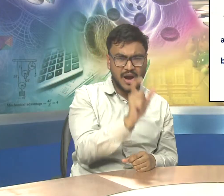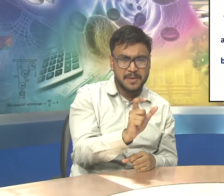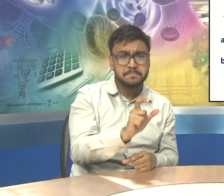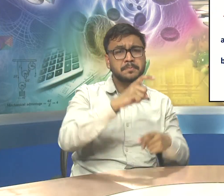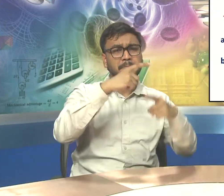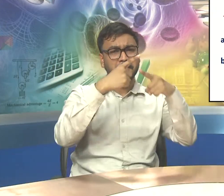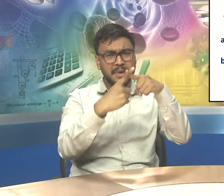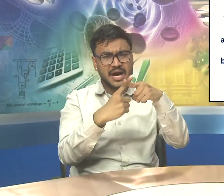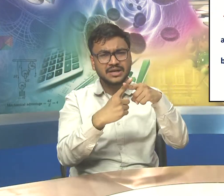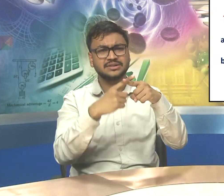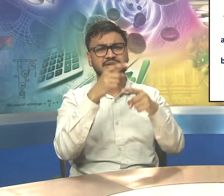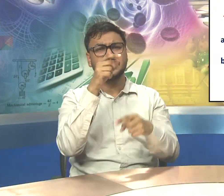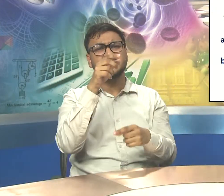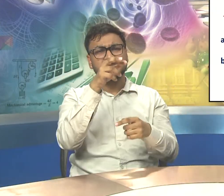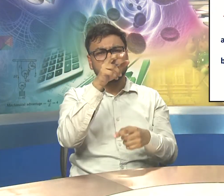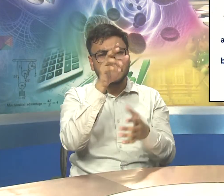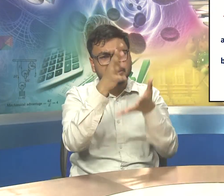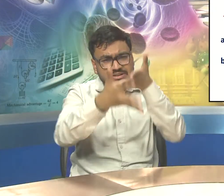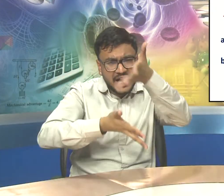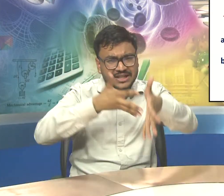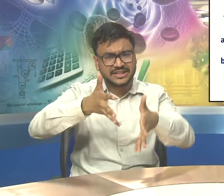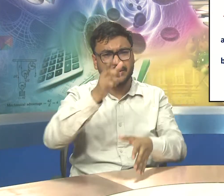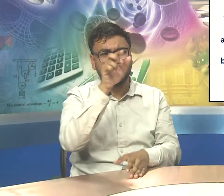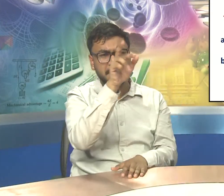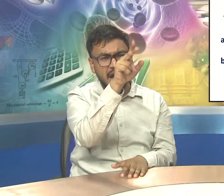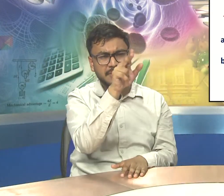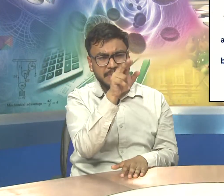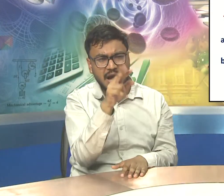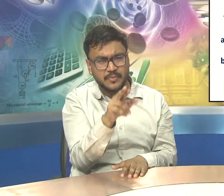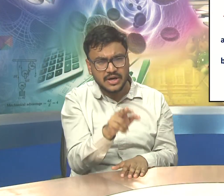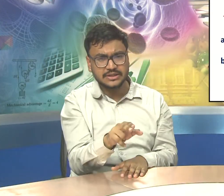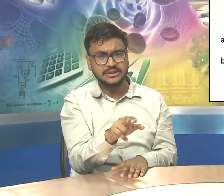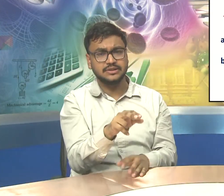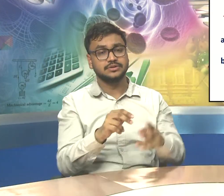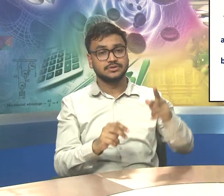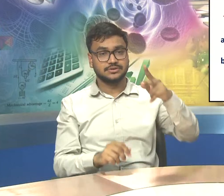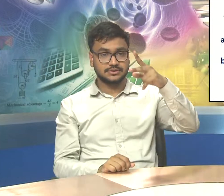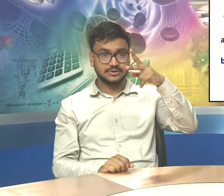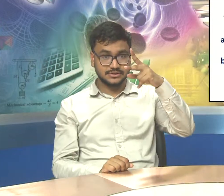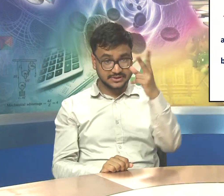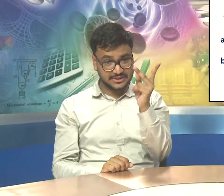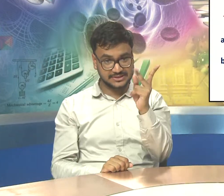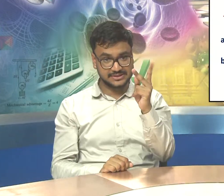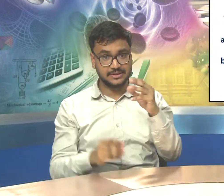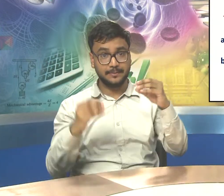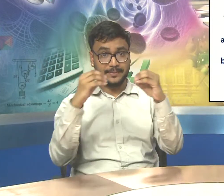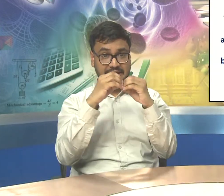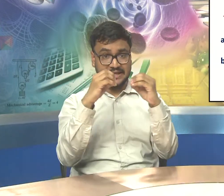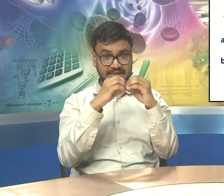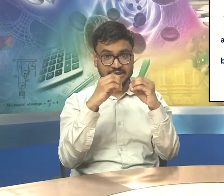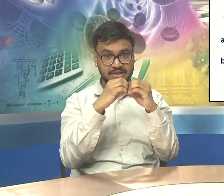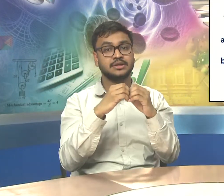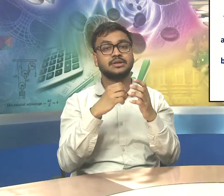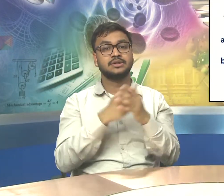First is meaning of words and signs, and second